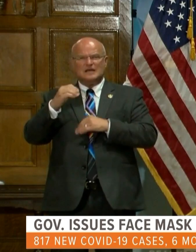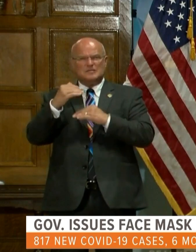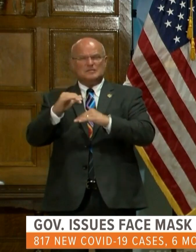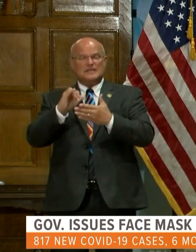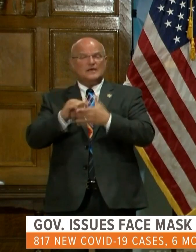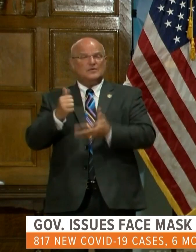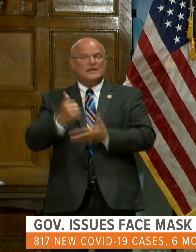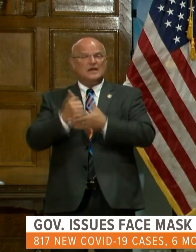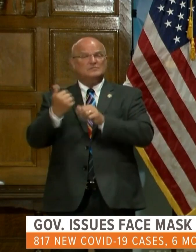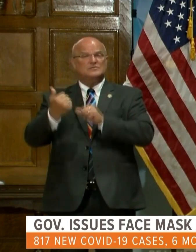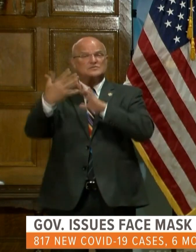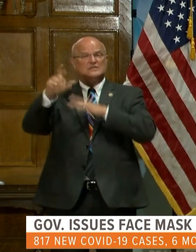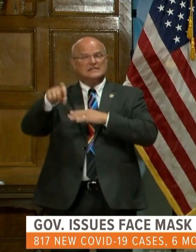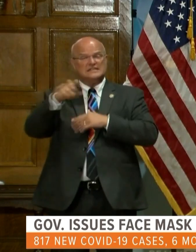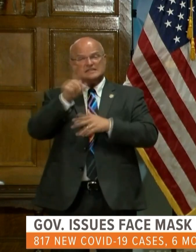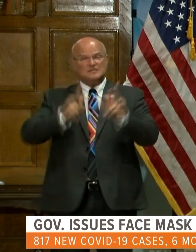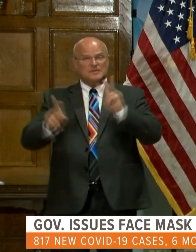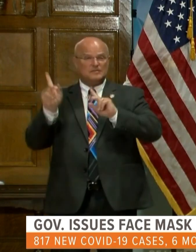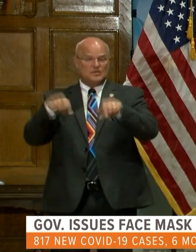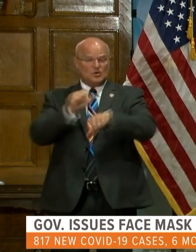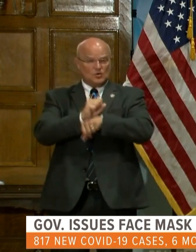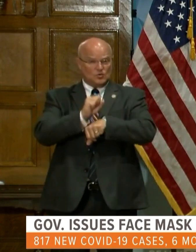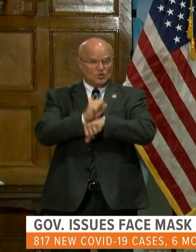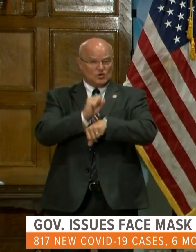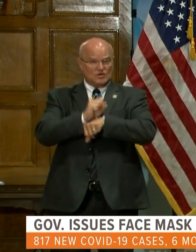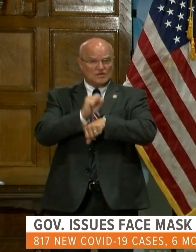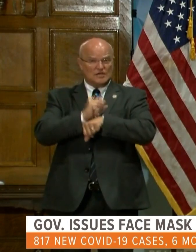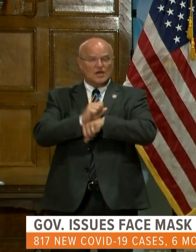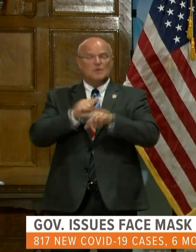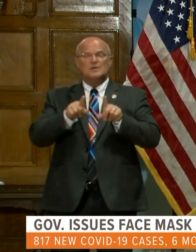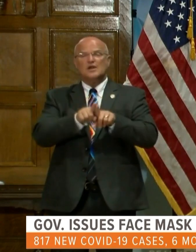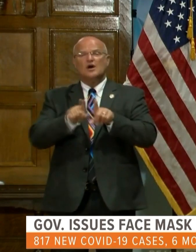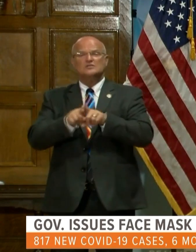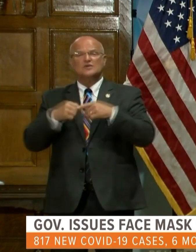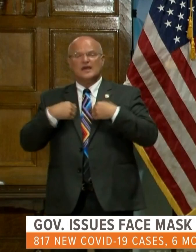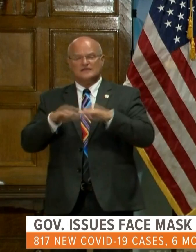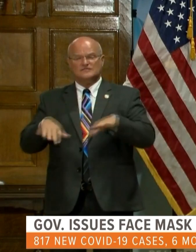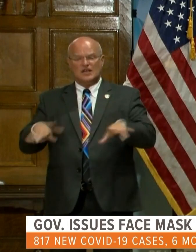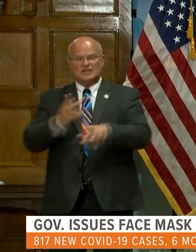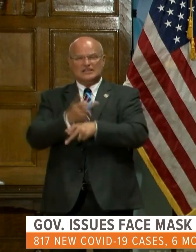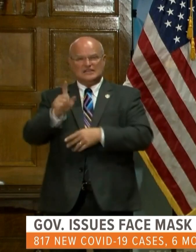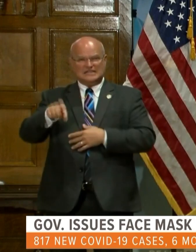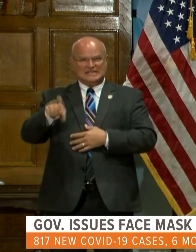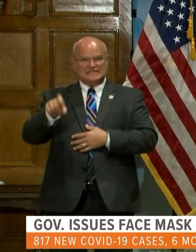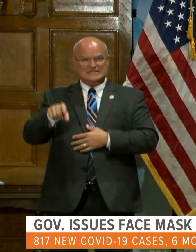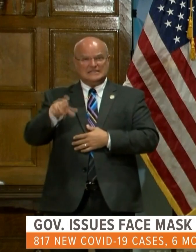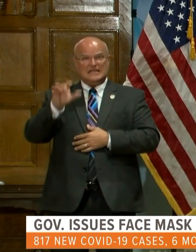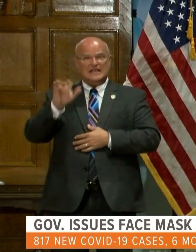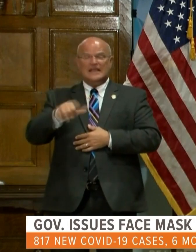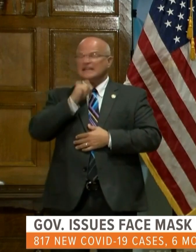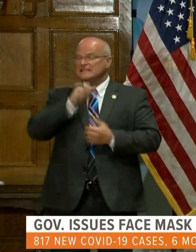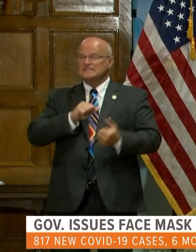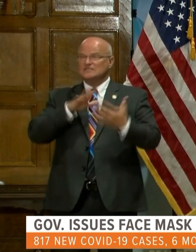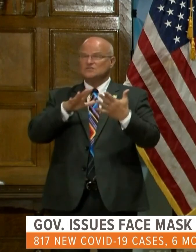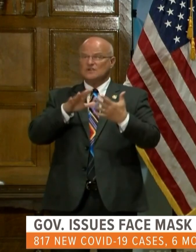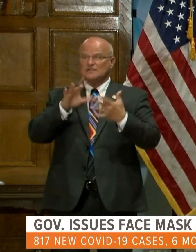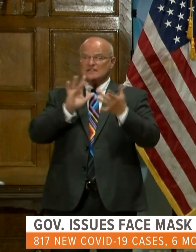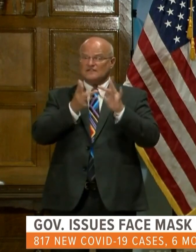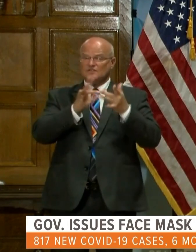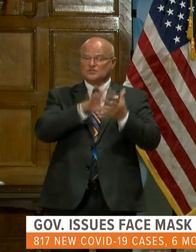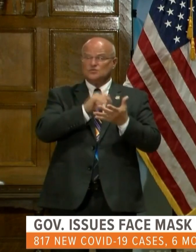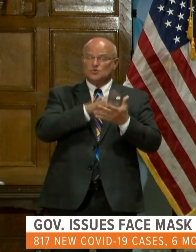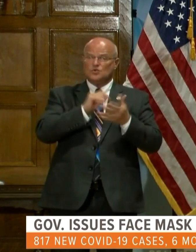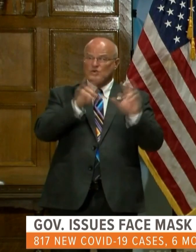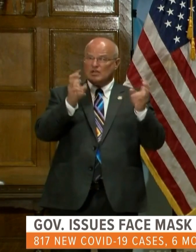help address some of the needs of those people that go to work, but also have child care needs. That doesn't address the virtual